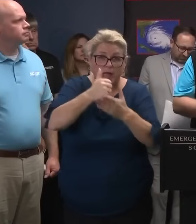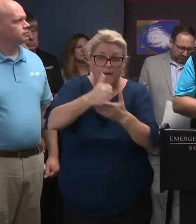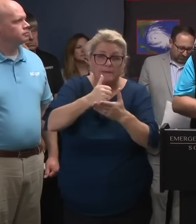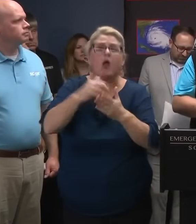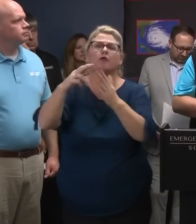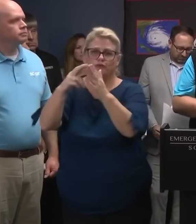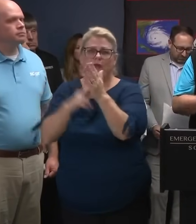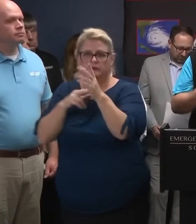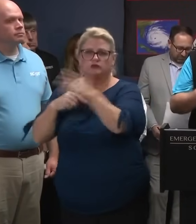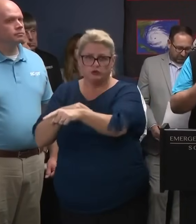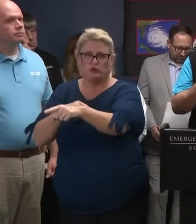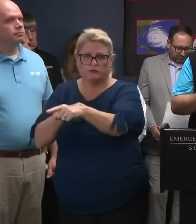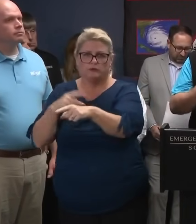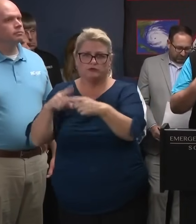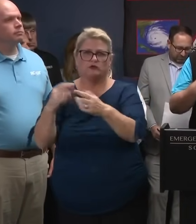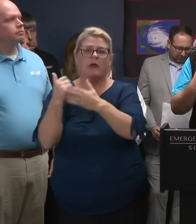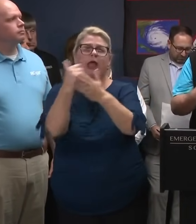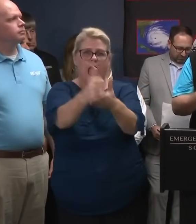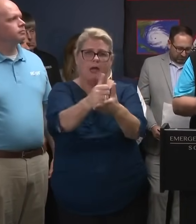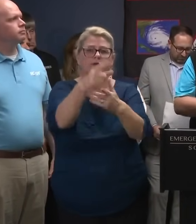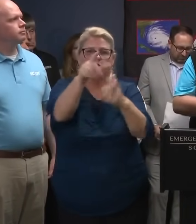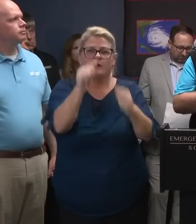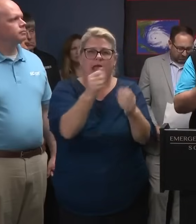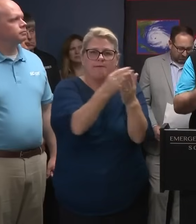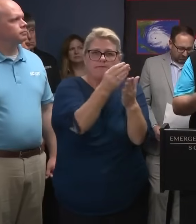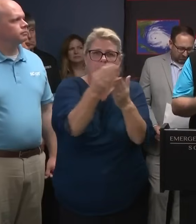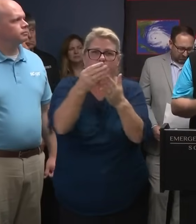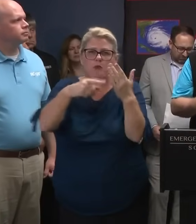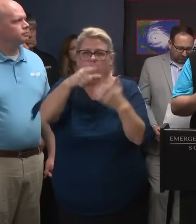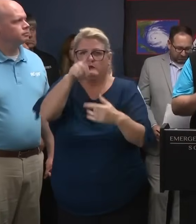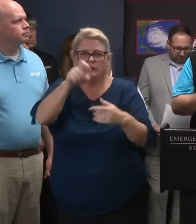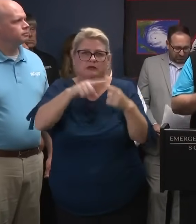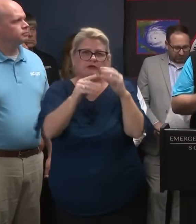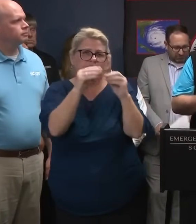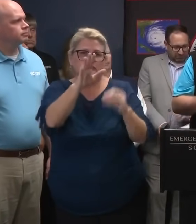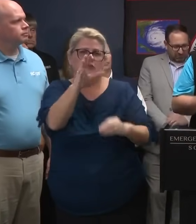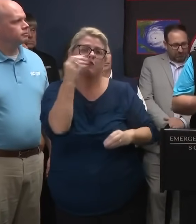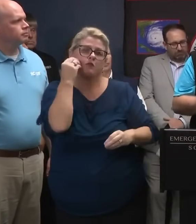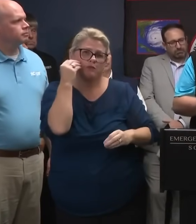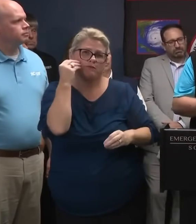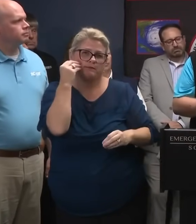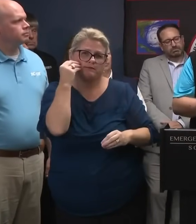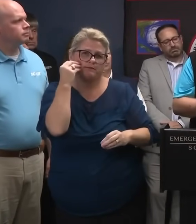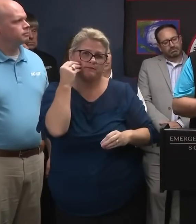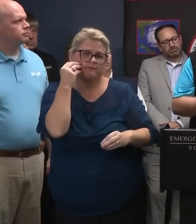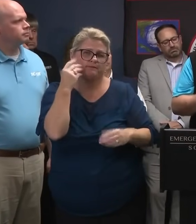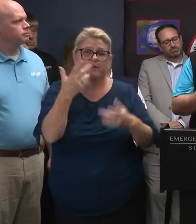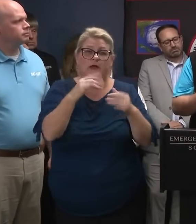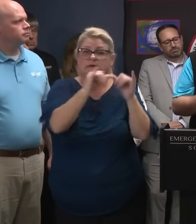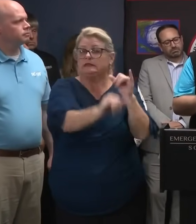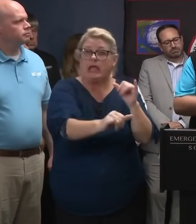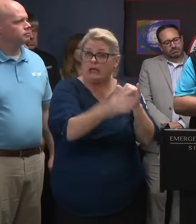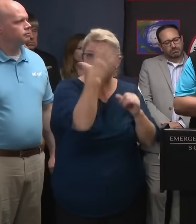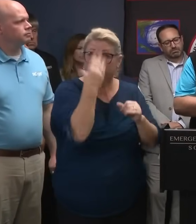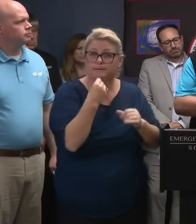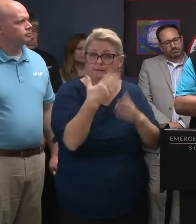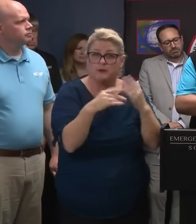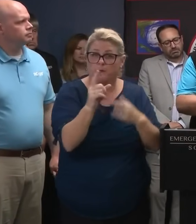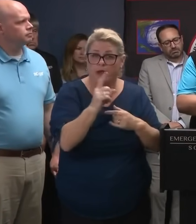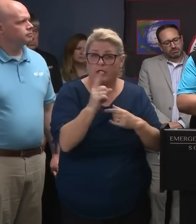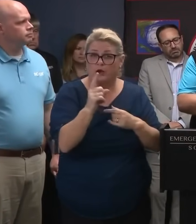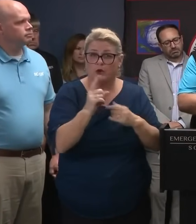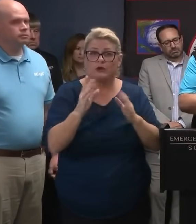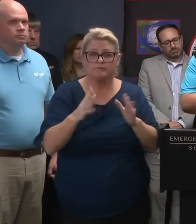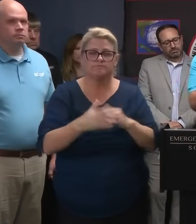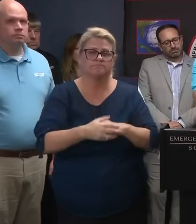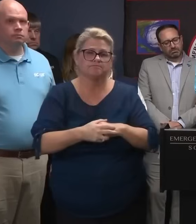started in their recovery, to start purchasing things that they need to do to either repair their home, have somewhere to stay, and things like